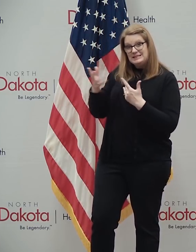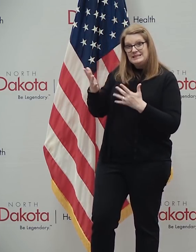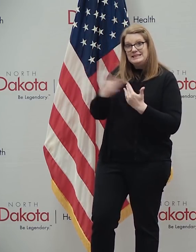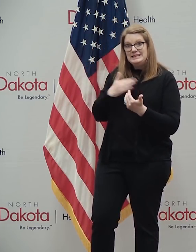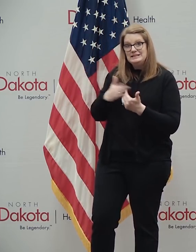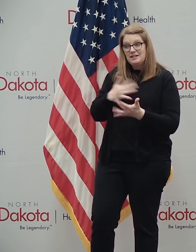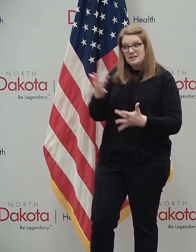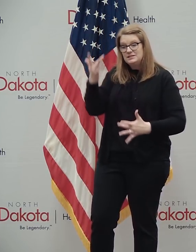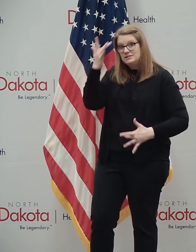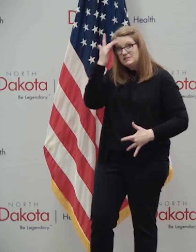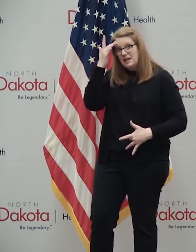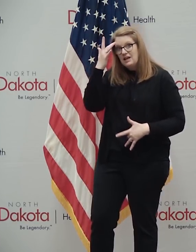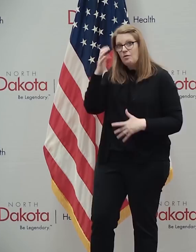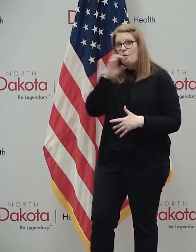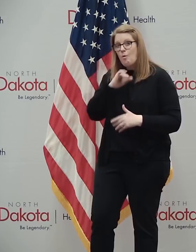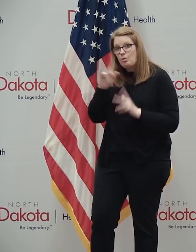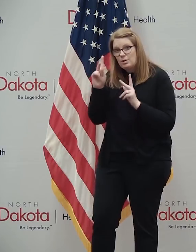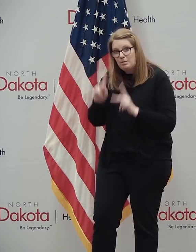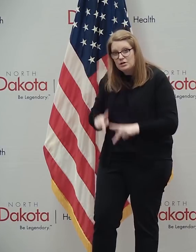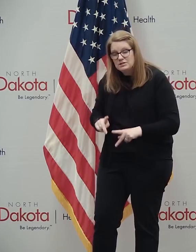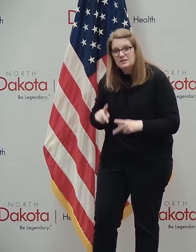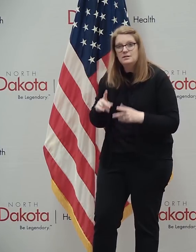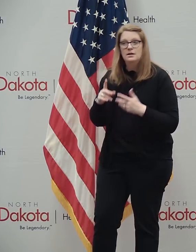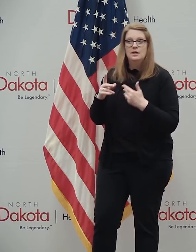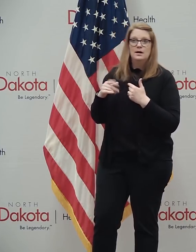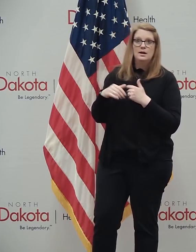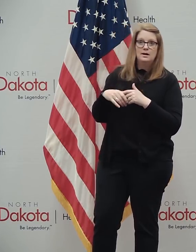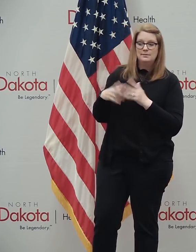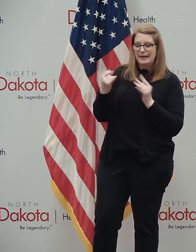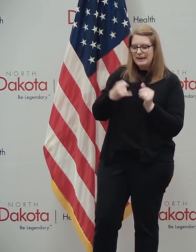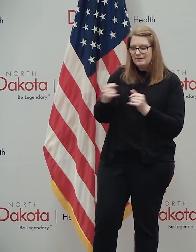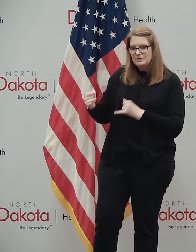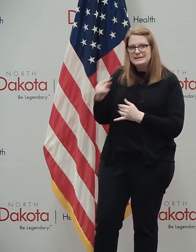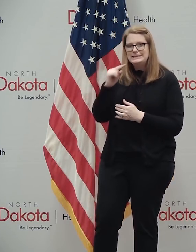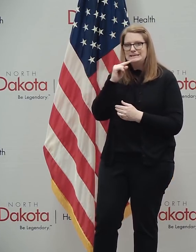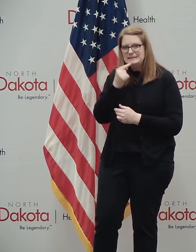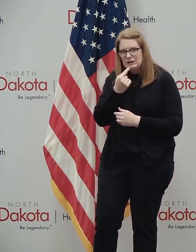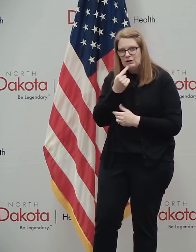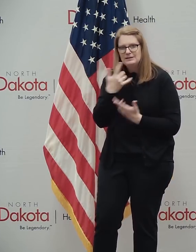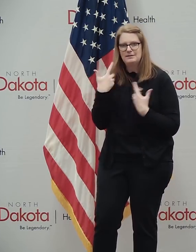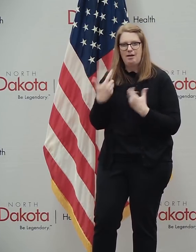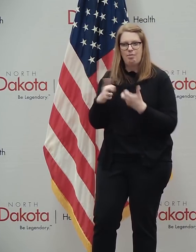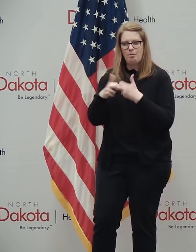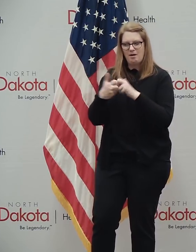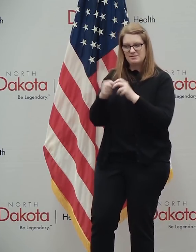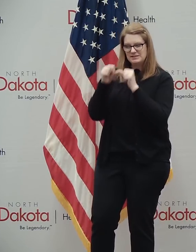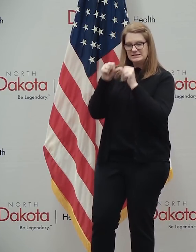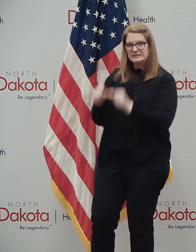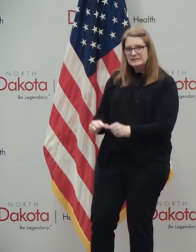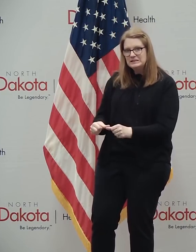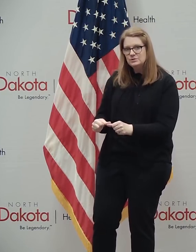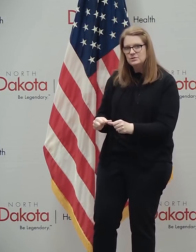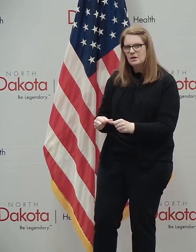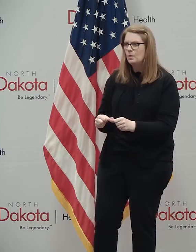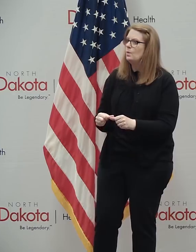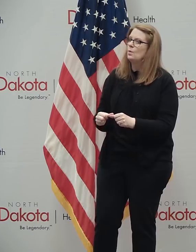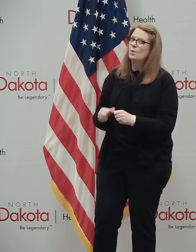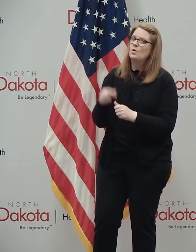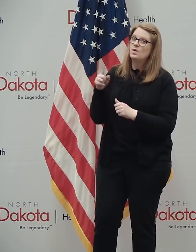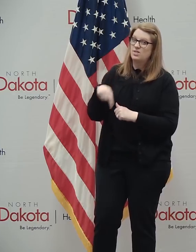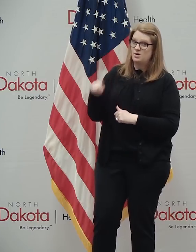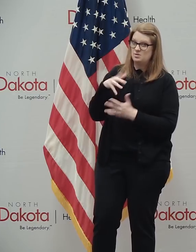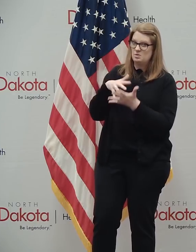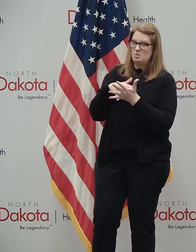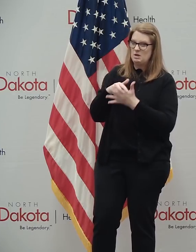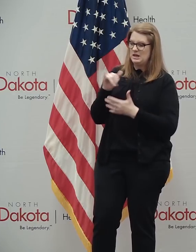in person. This includes the elderly, individuals with serious underlying health conditions, or those with weakened